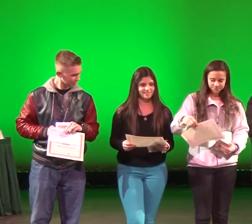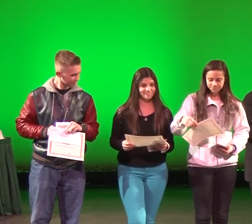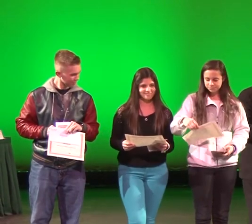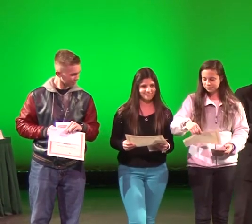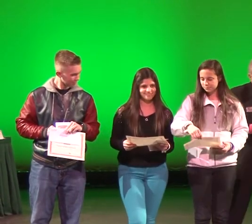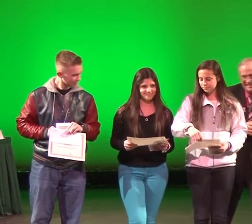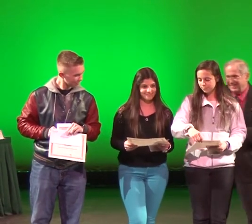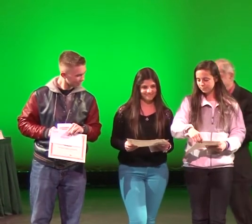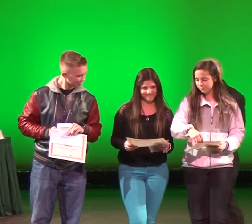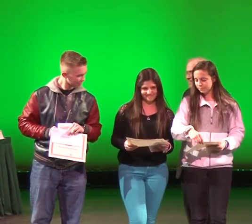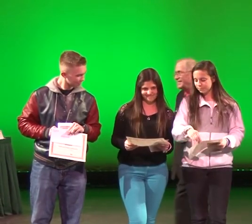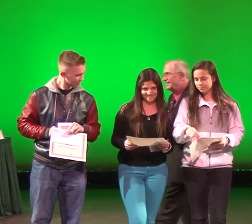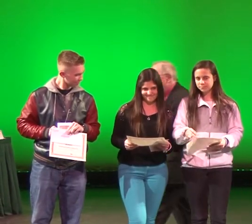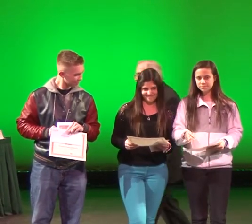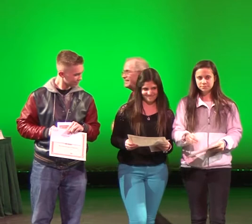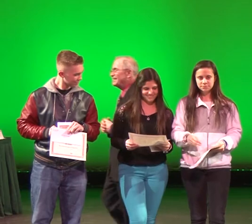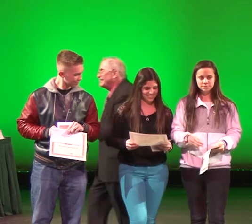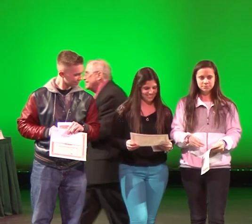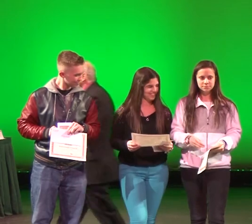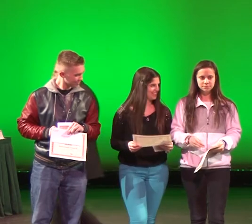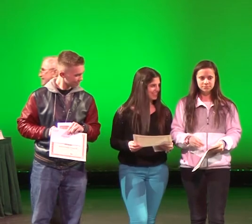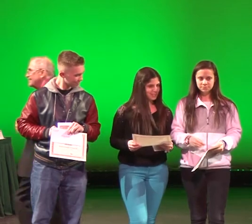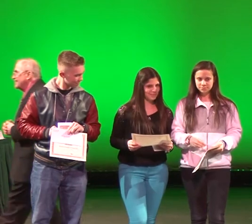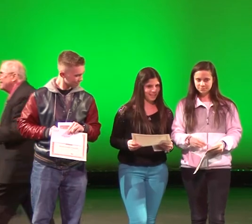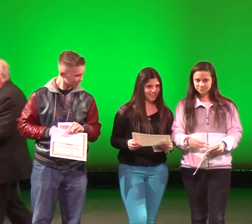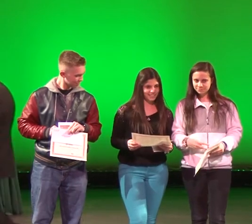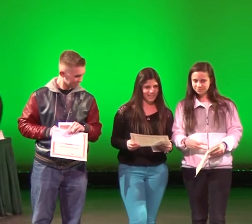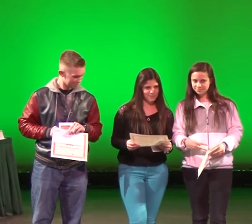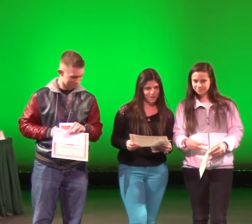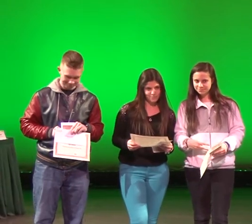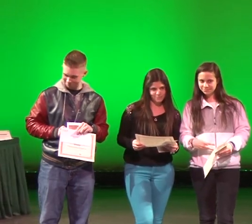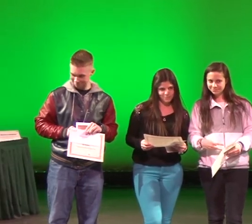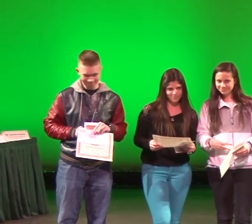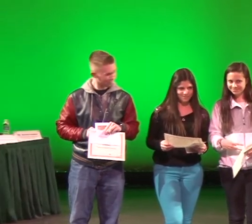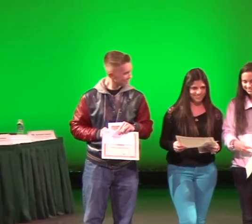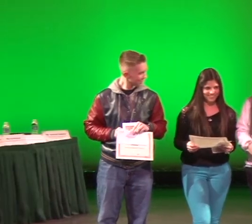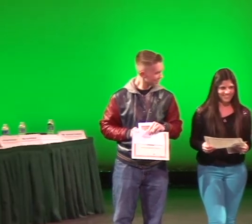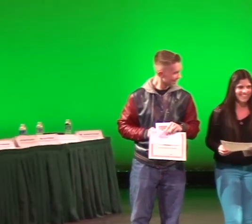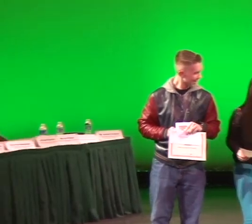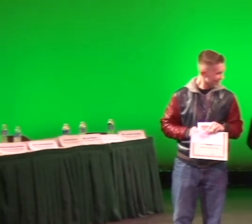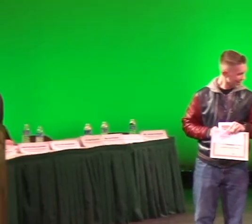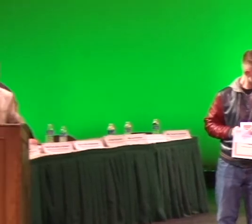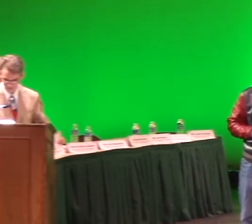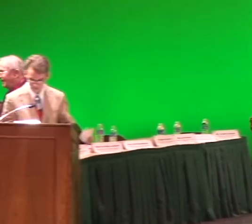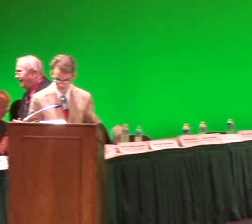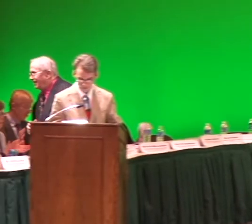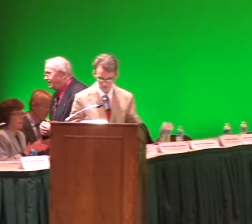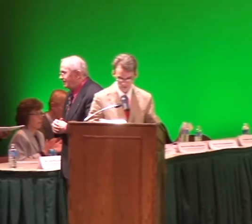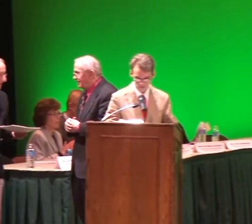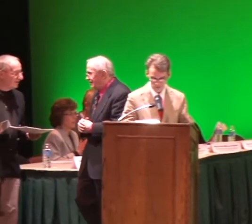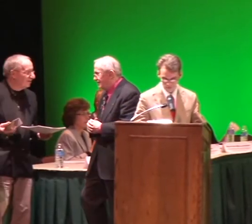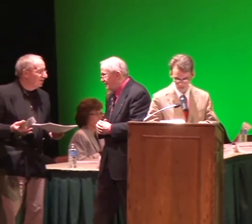Microbiology $100 award for outstanding microbiology project, DNA Damage.